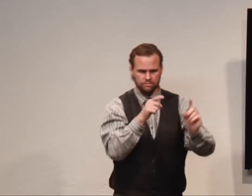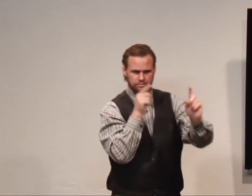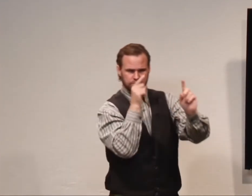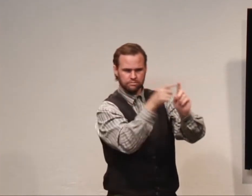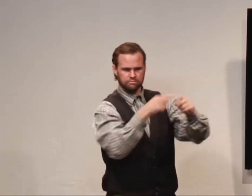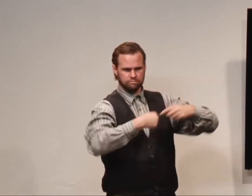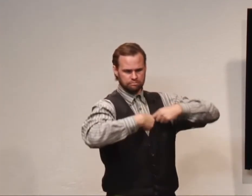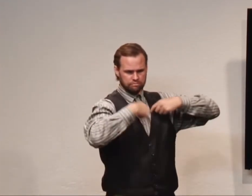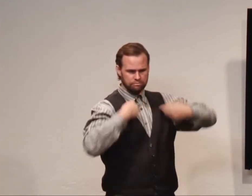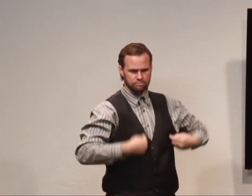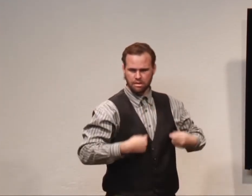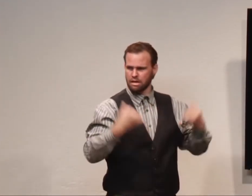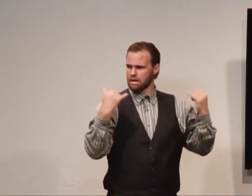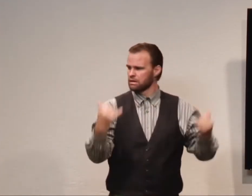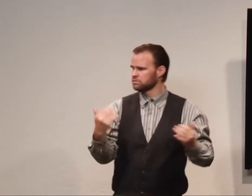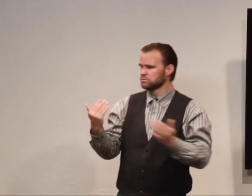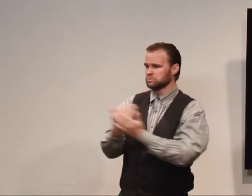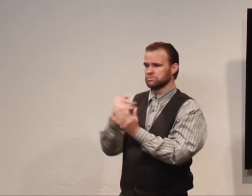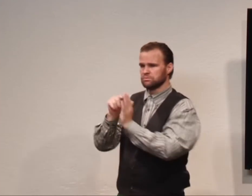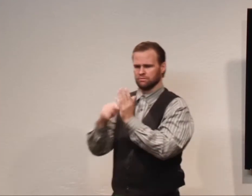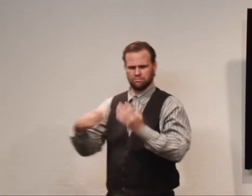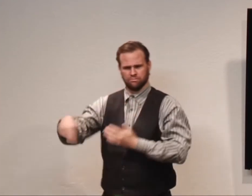In the Old Testament,